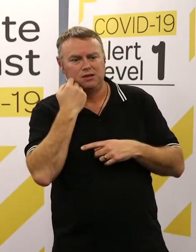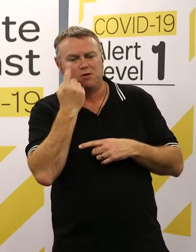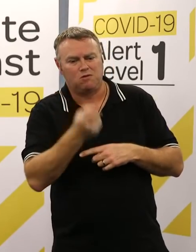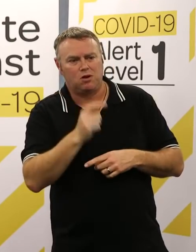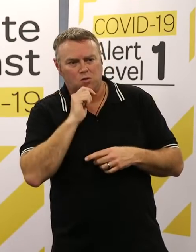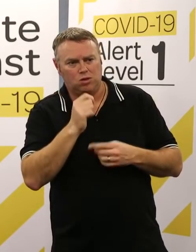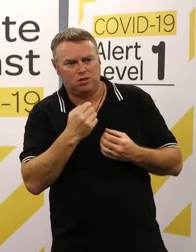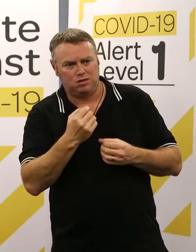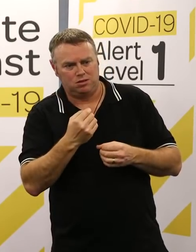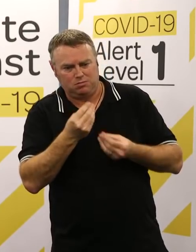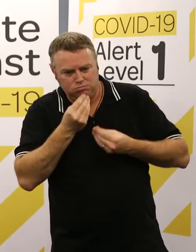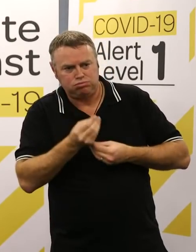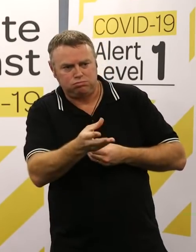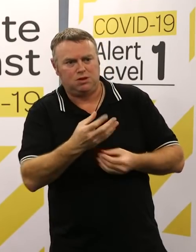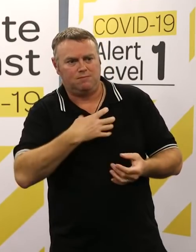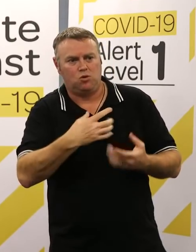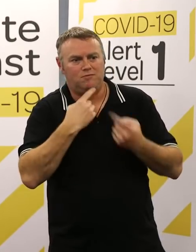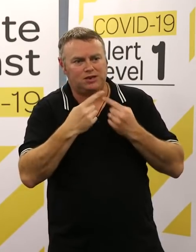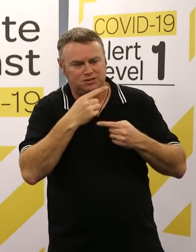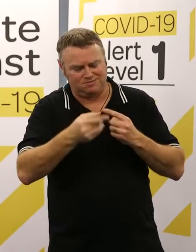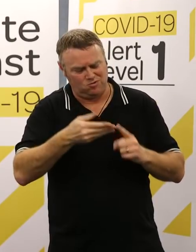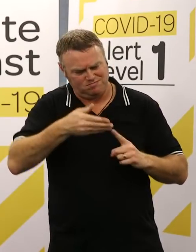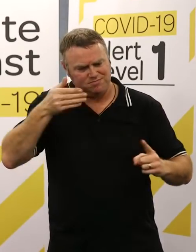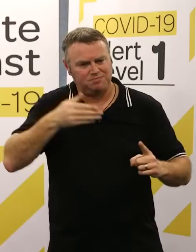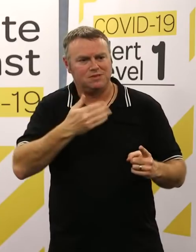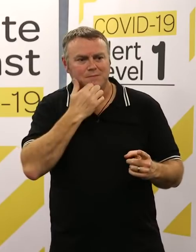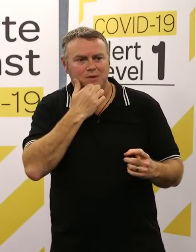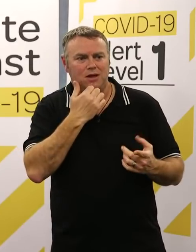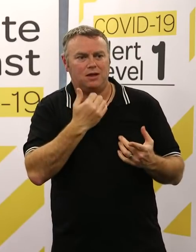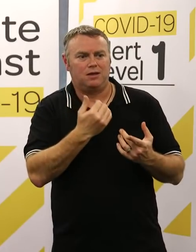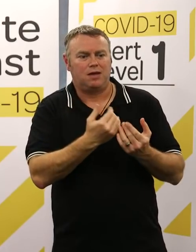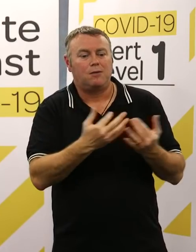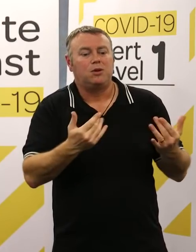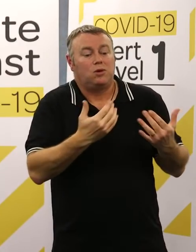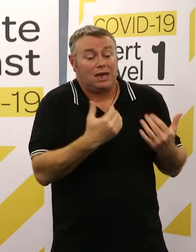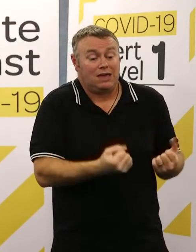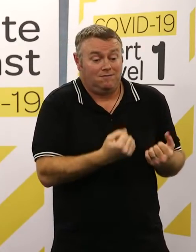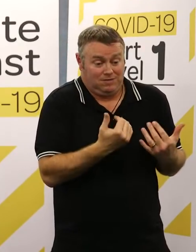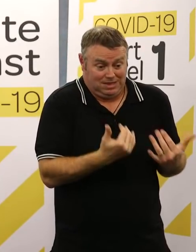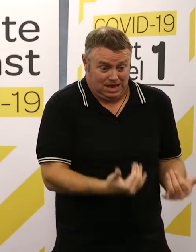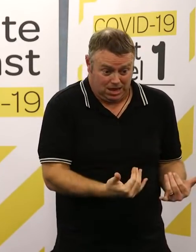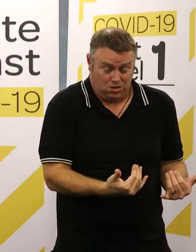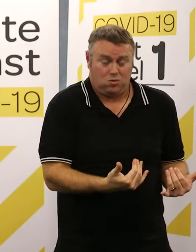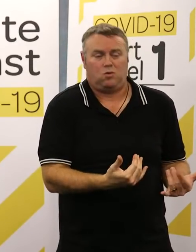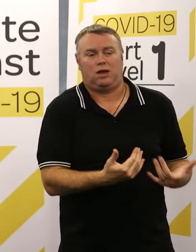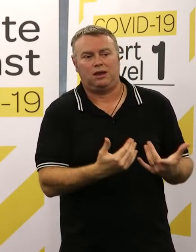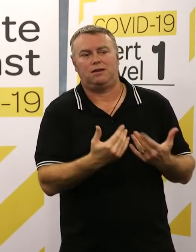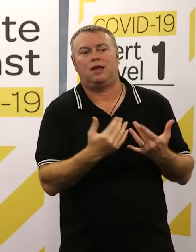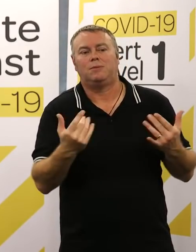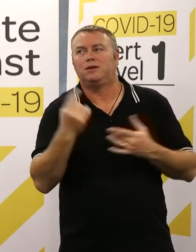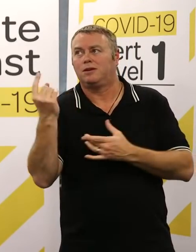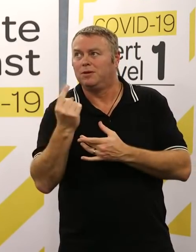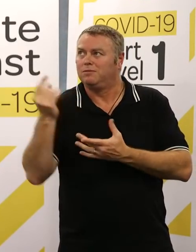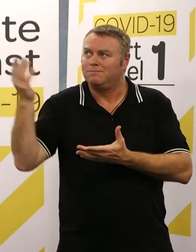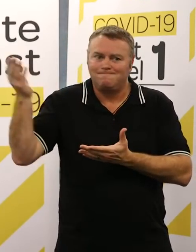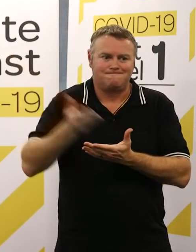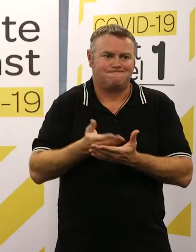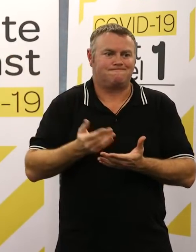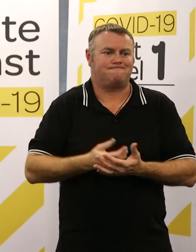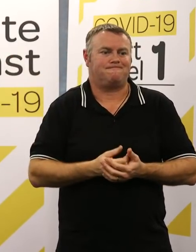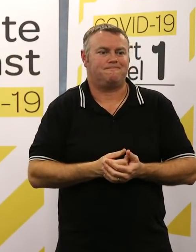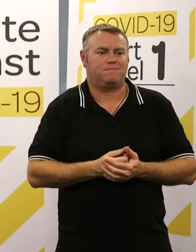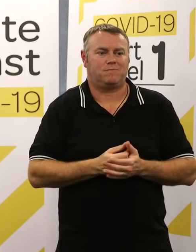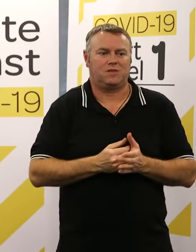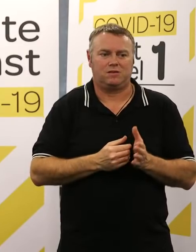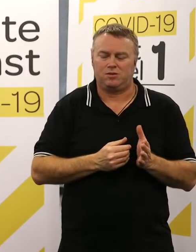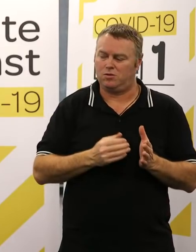end-to-end, including swabs, right through to the reagents. And that's just sort of like a rolling buffer there that we continue to import, and we've had no issues